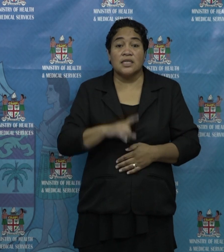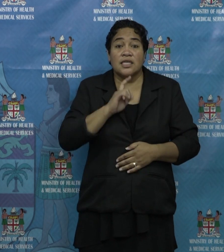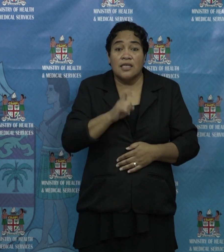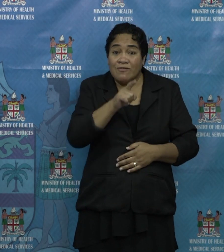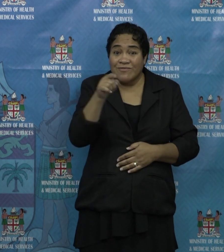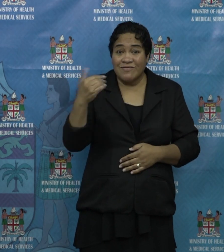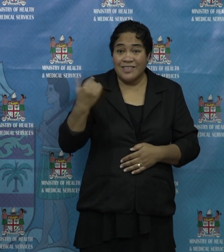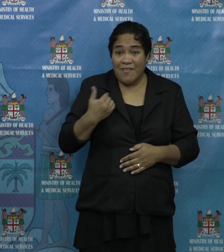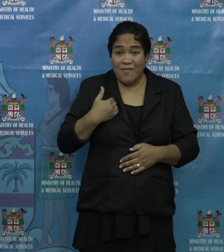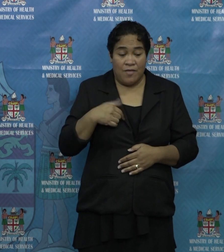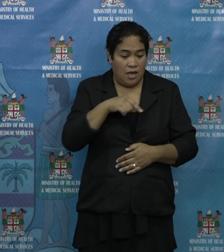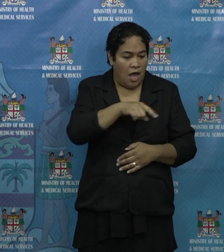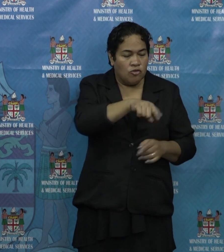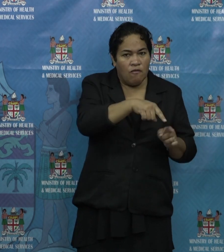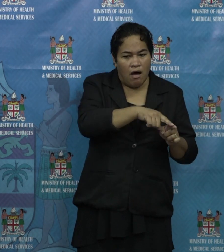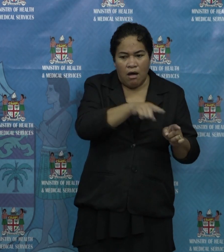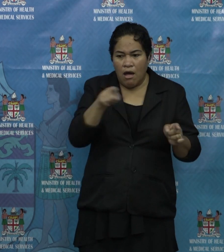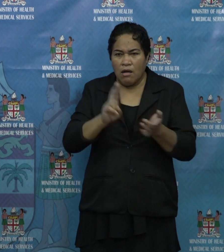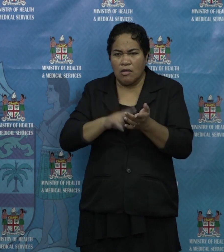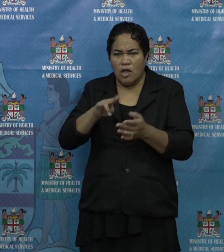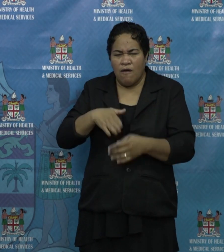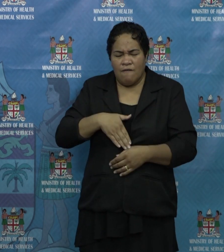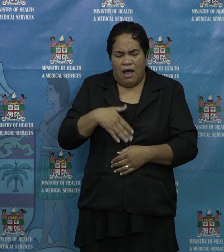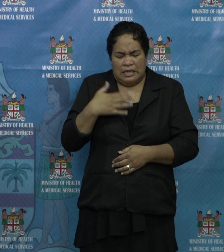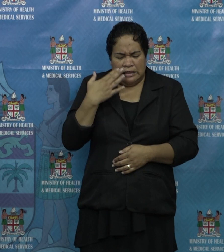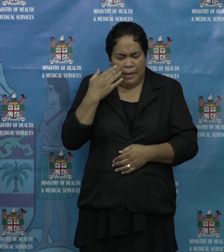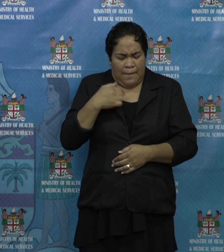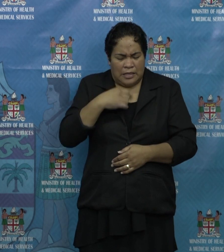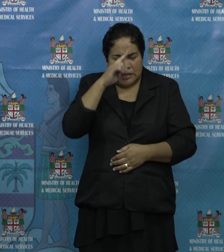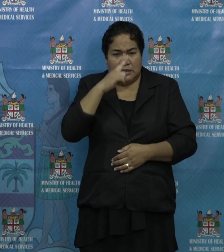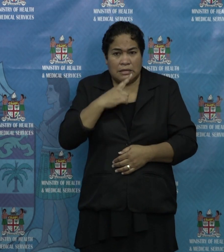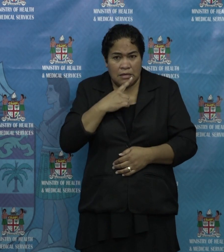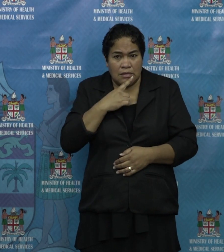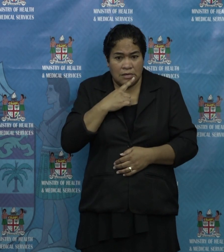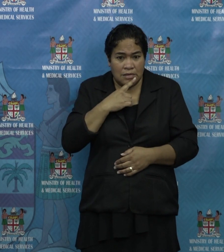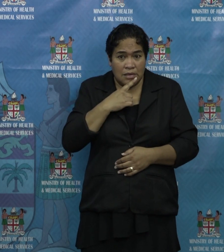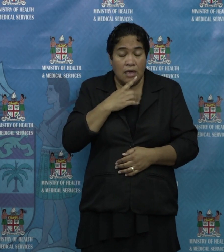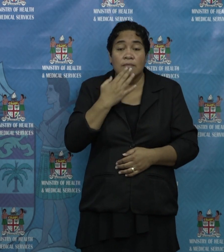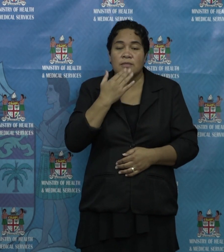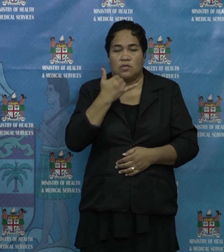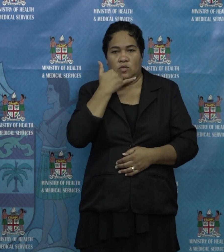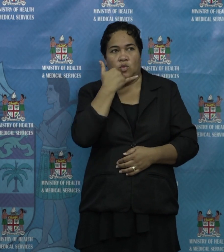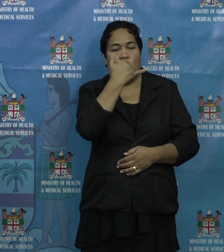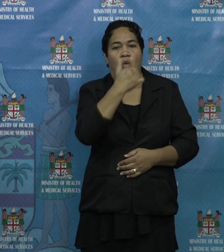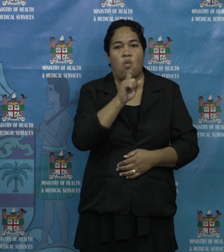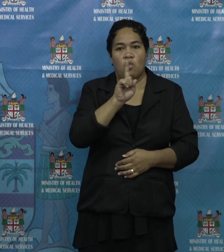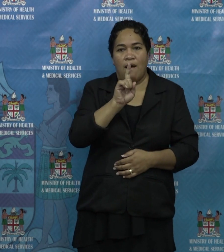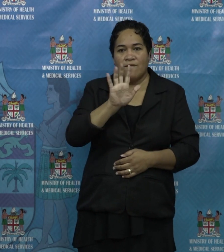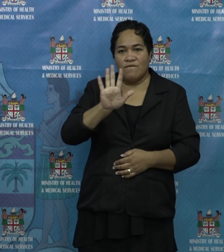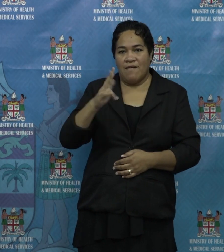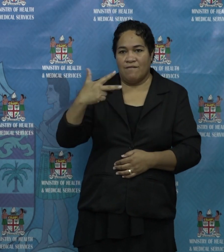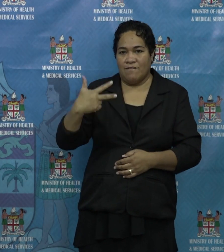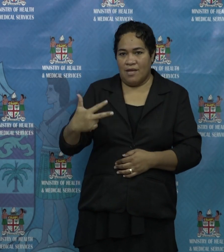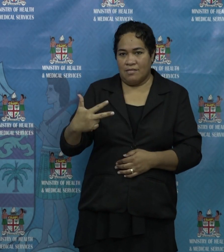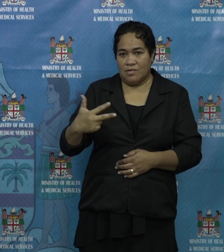in the Suva and Nosori and you find yourself feeling unwell at any point through the next 4 days, call 158. A team will visit